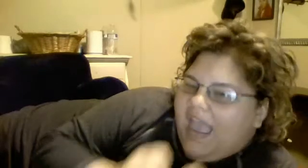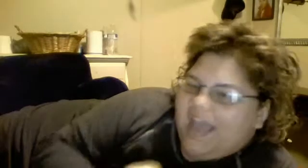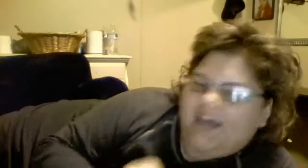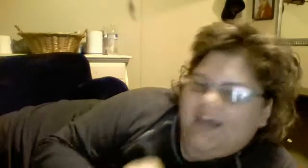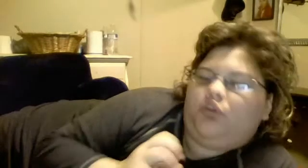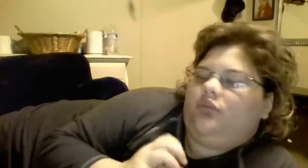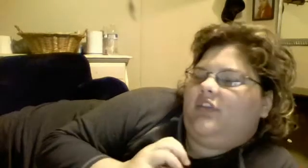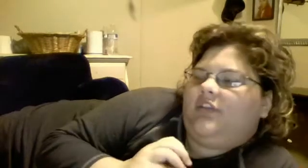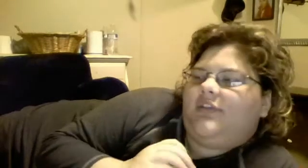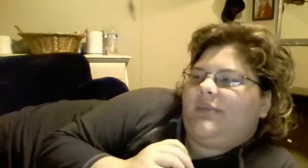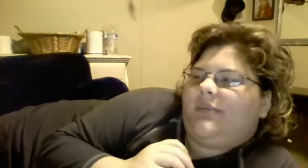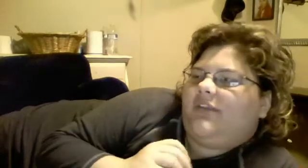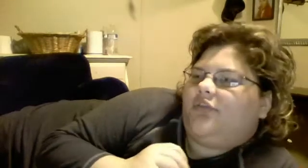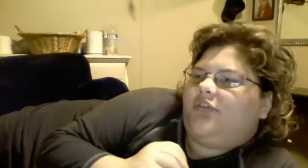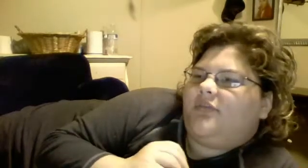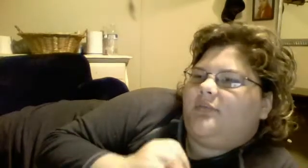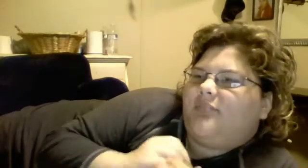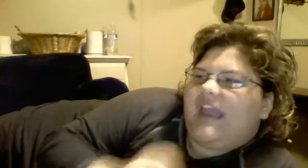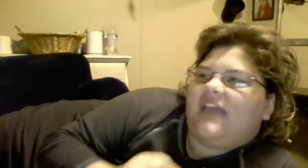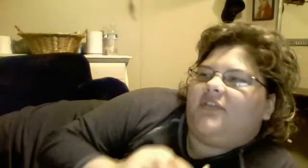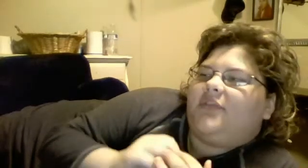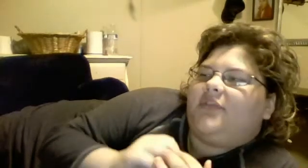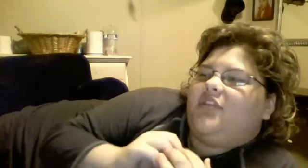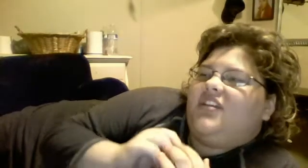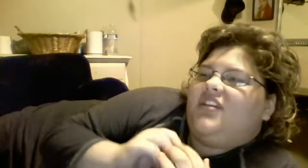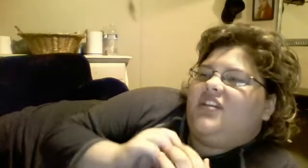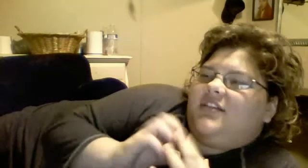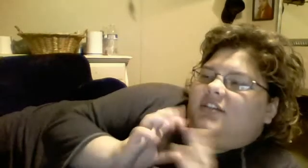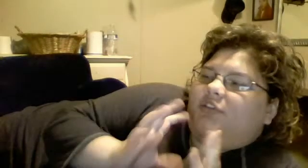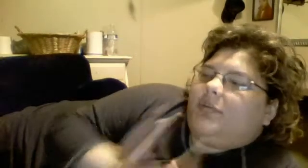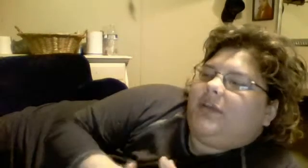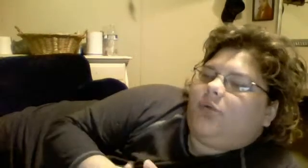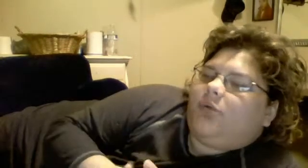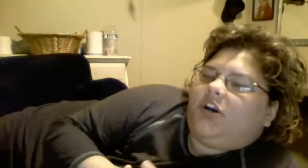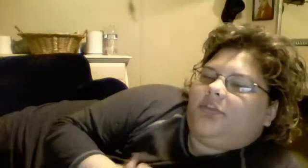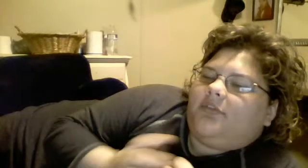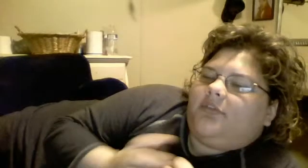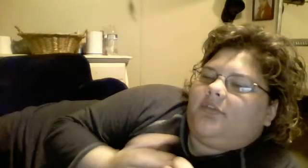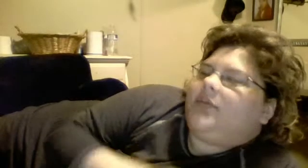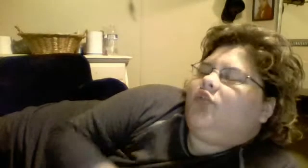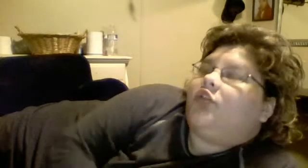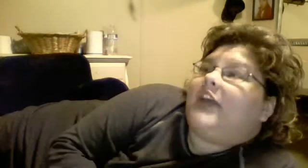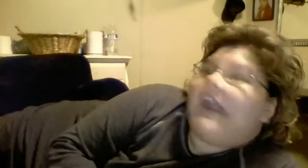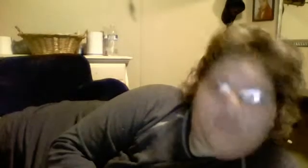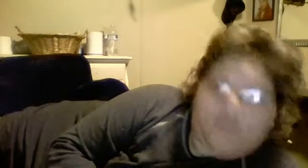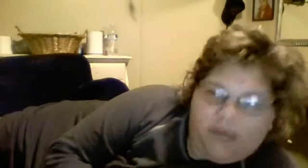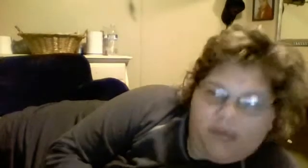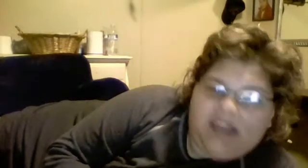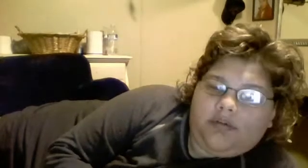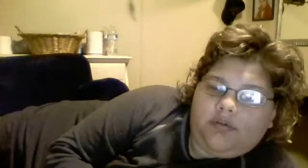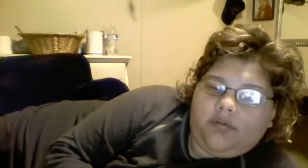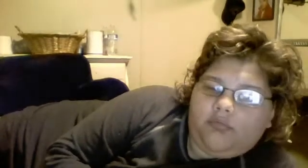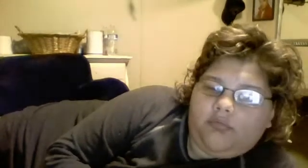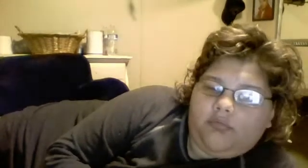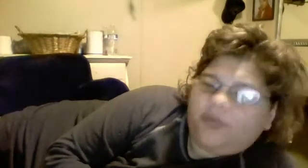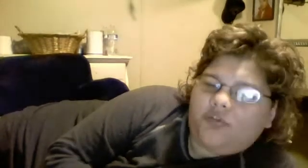bad movies? I mean, they're just bad. Sometimes they're too painful to watch, but sometimes they're just laughable bad. Well, that's what